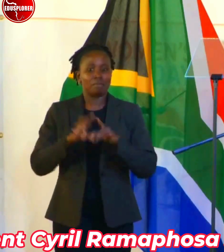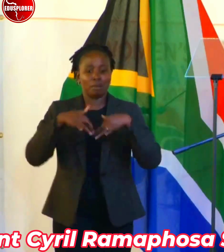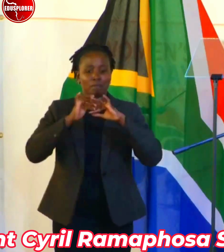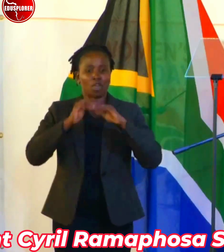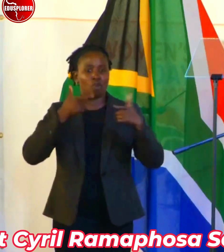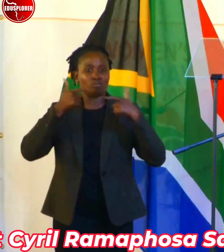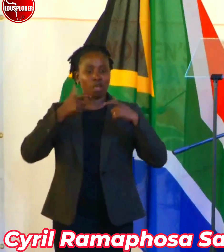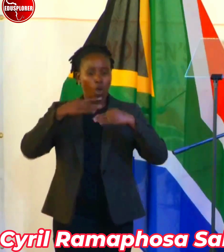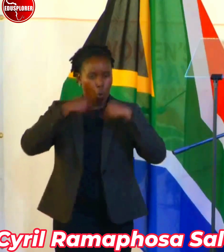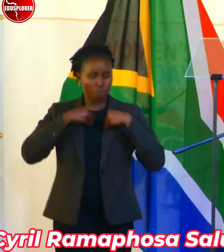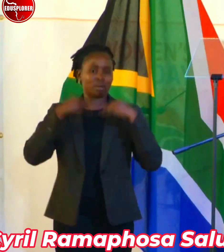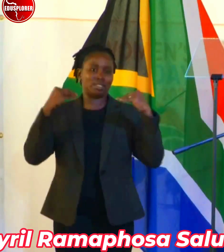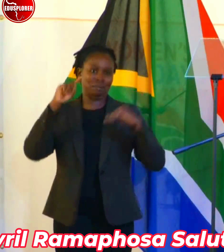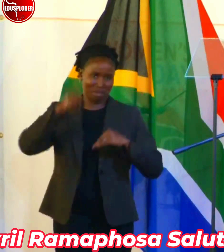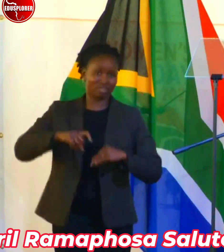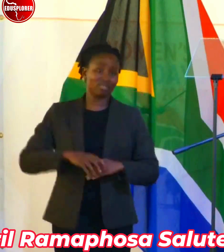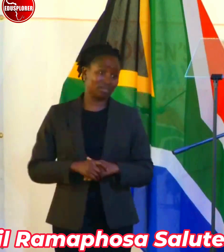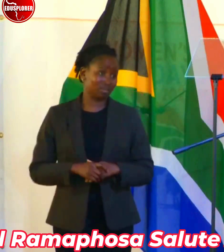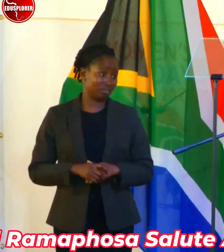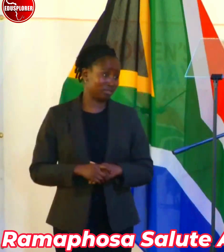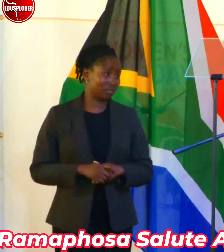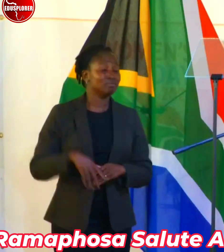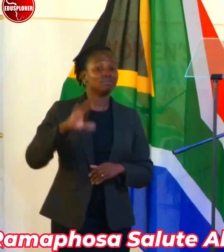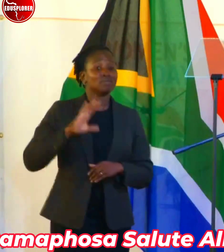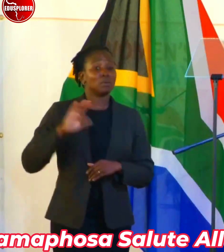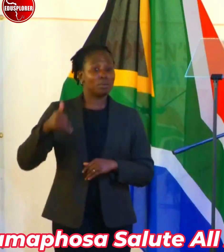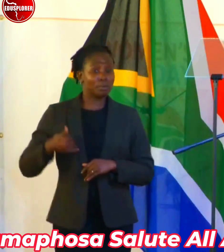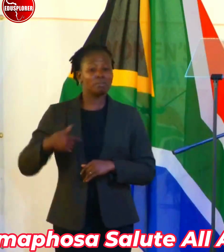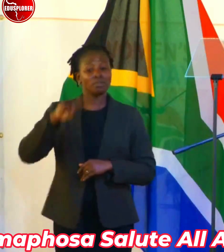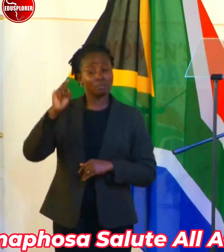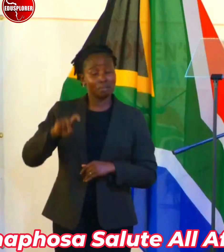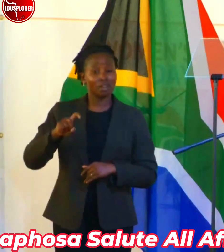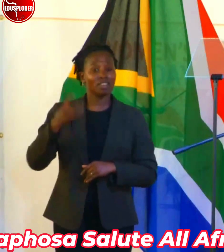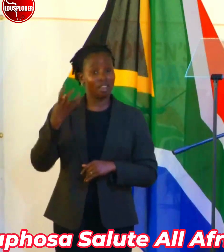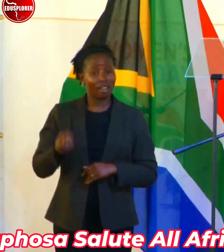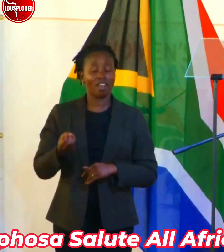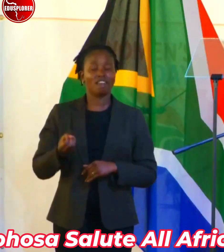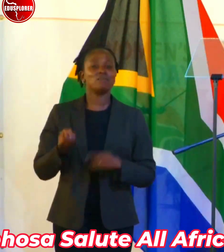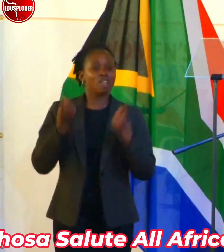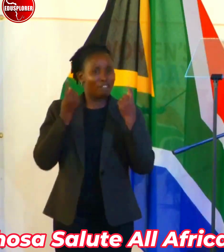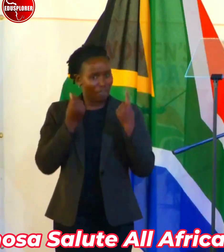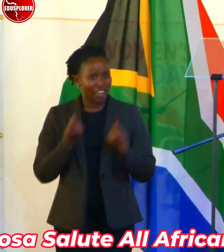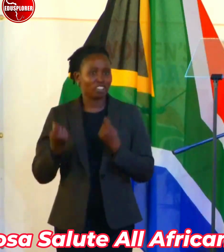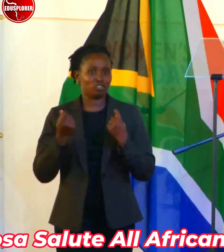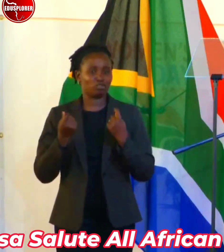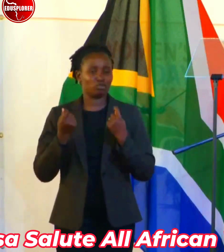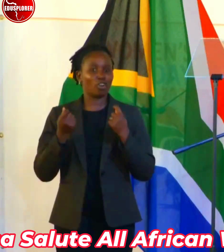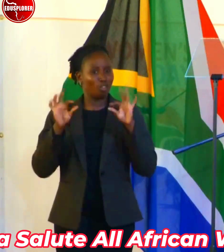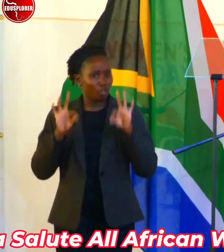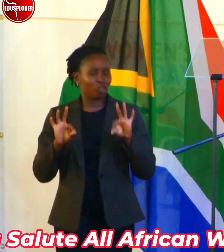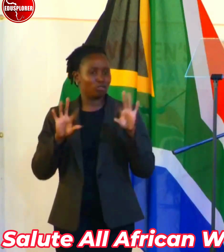own businesses. Women need to have financial security